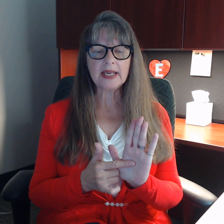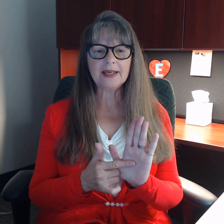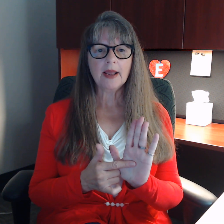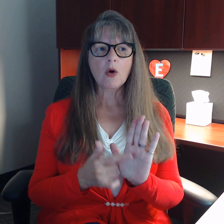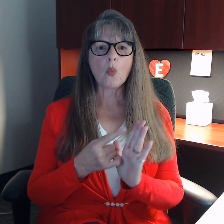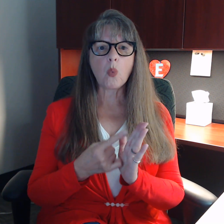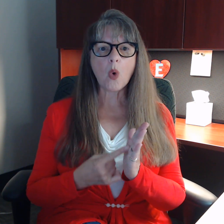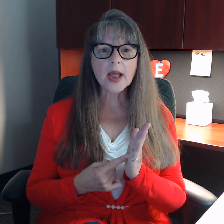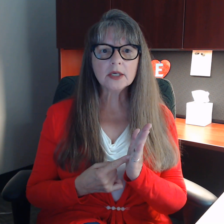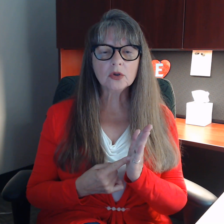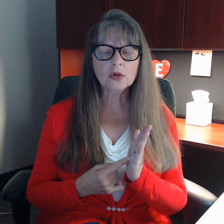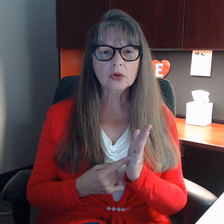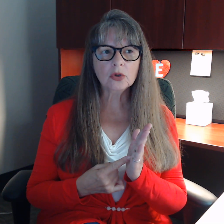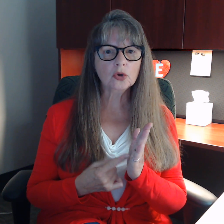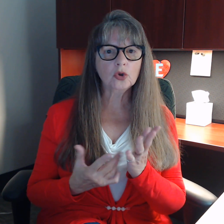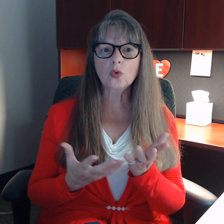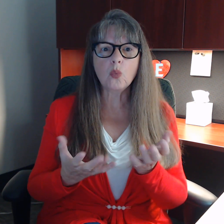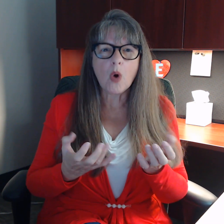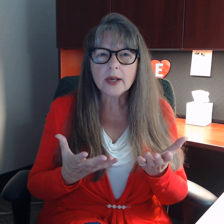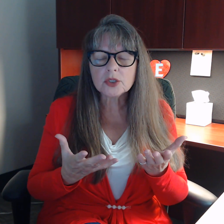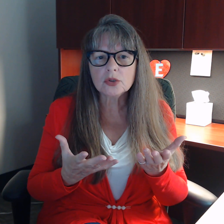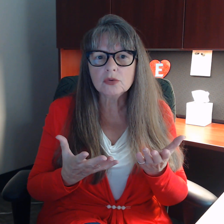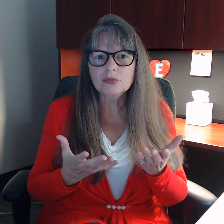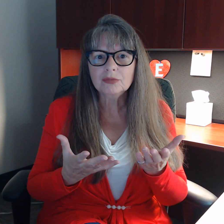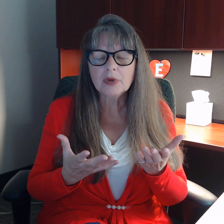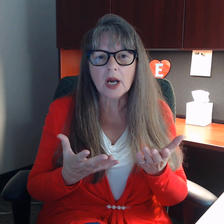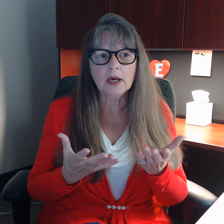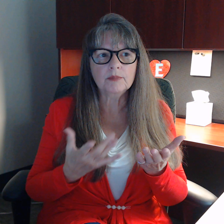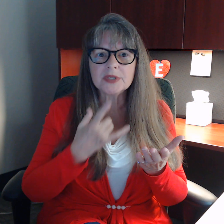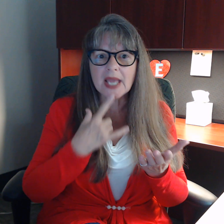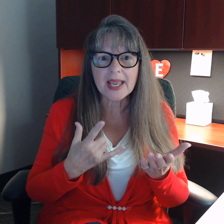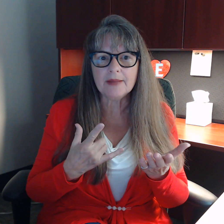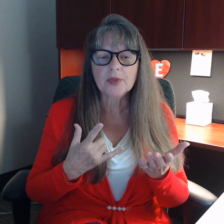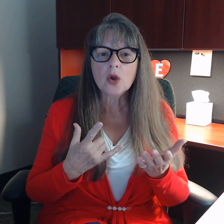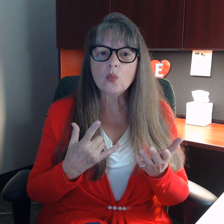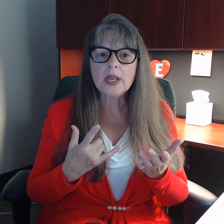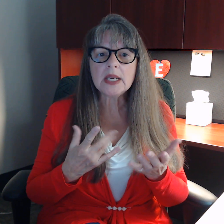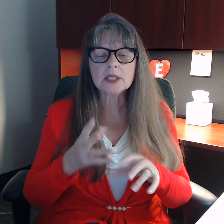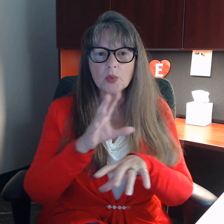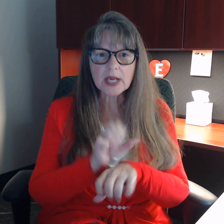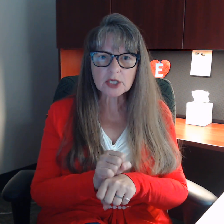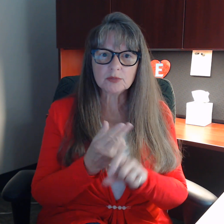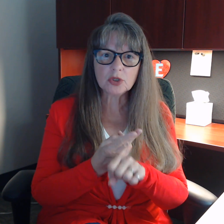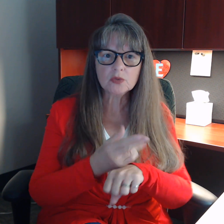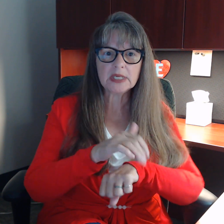conveying what you want to say. We get so accustomed to using